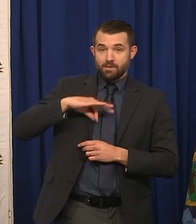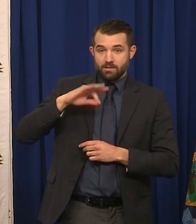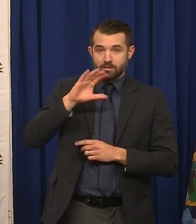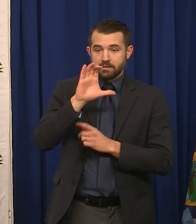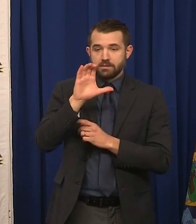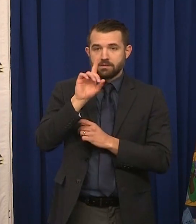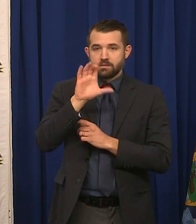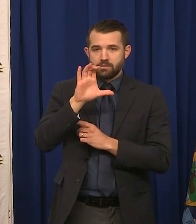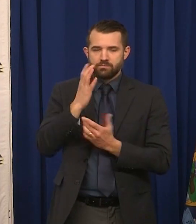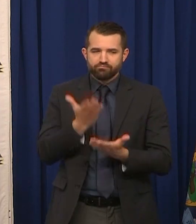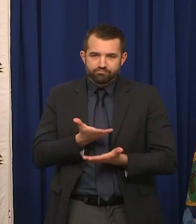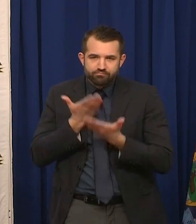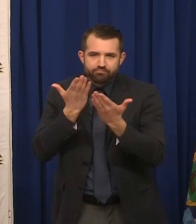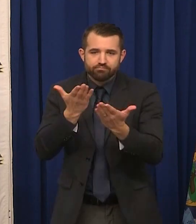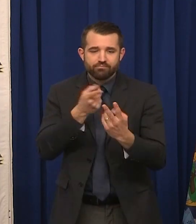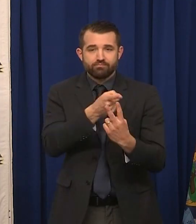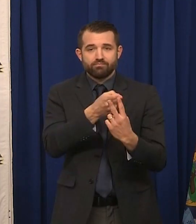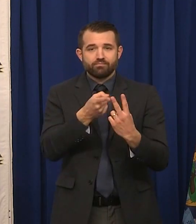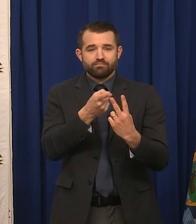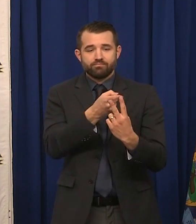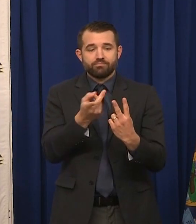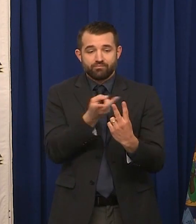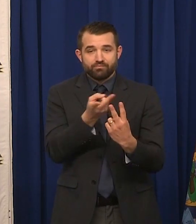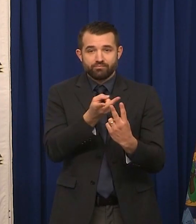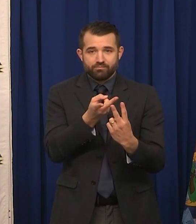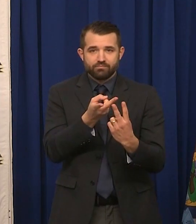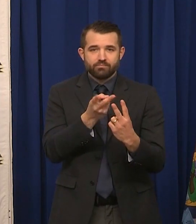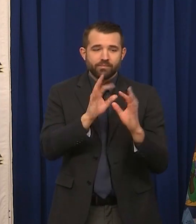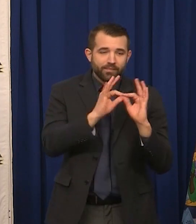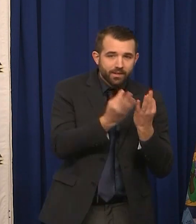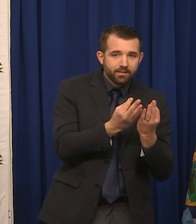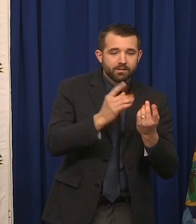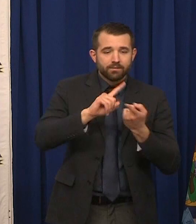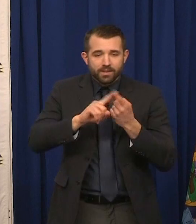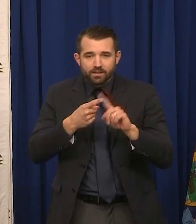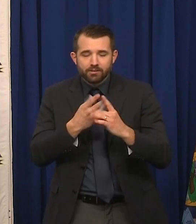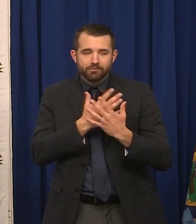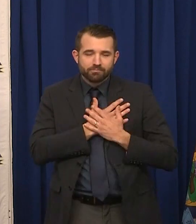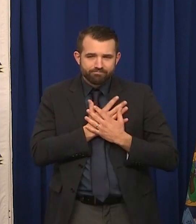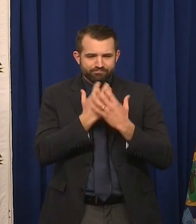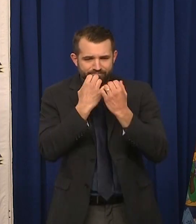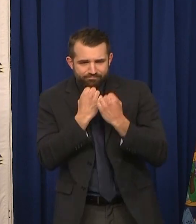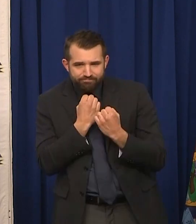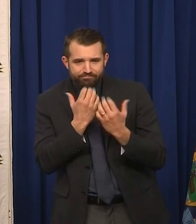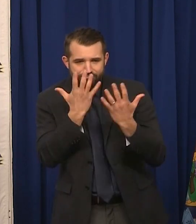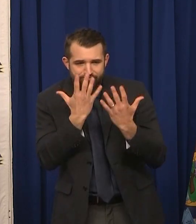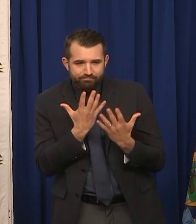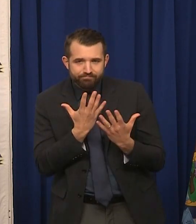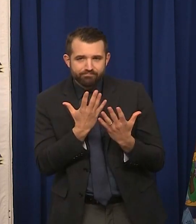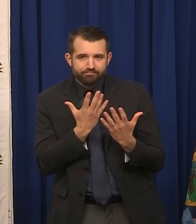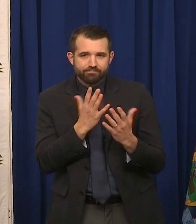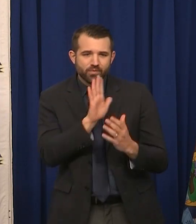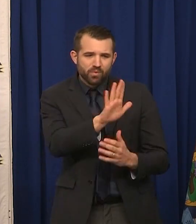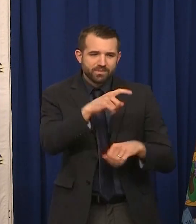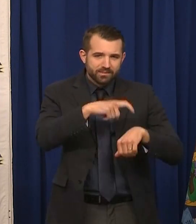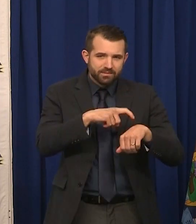members of both of these individuals our deepest condolences in this time of grief.